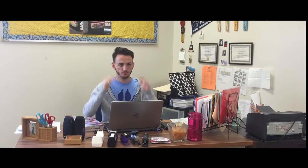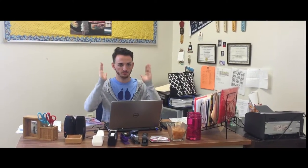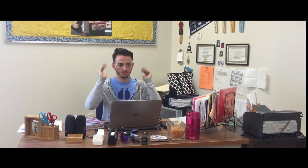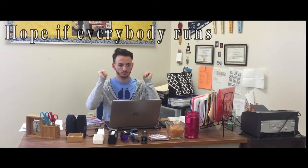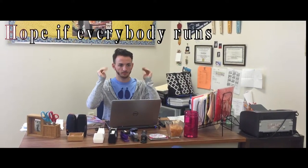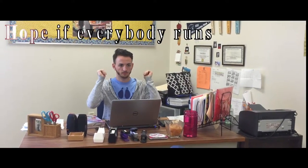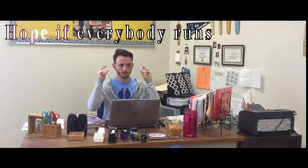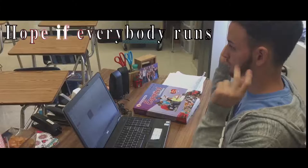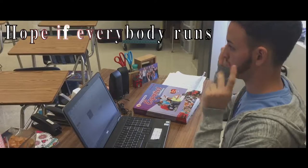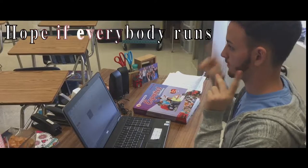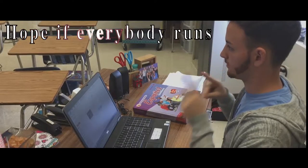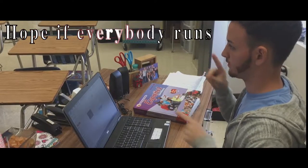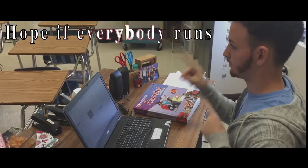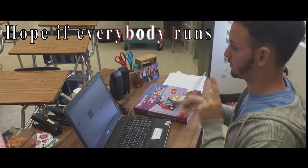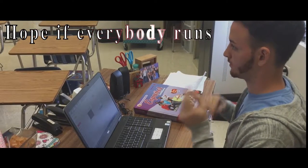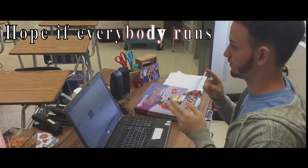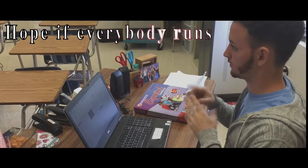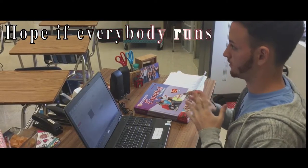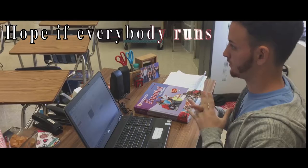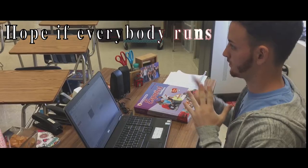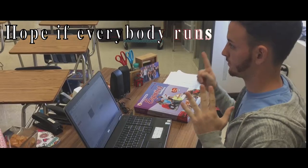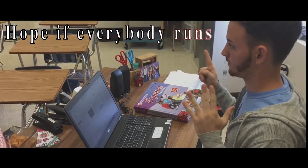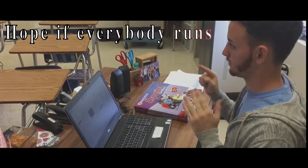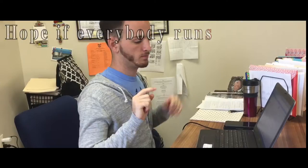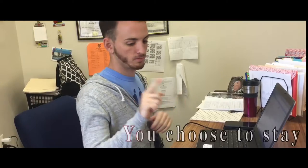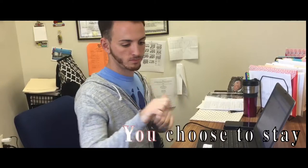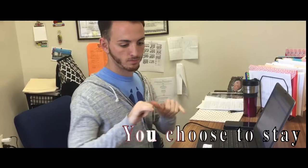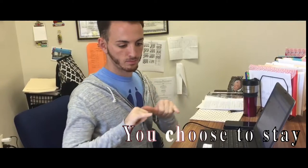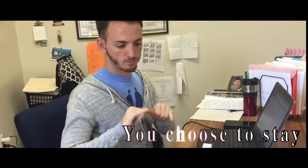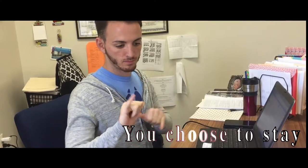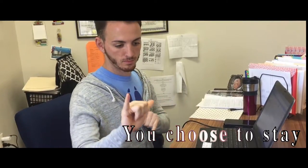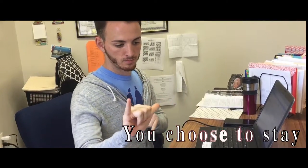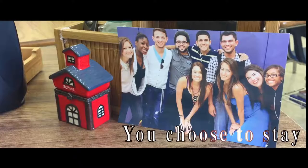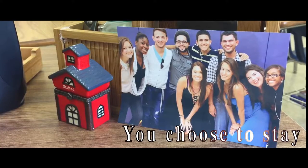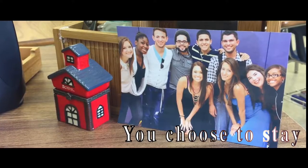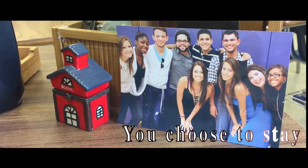Hope if everybody runs You choose to stay